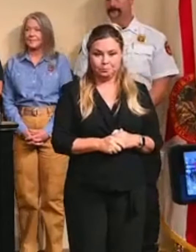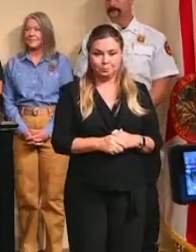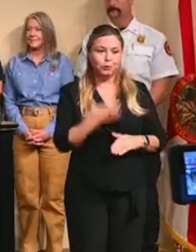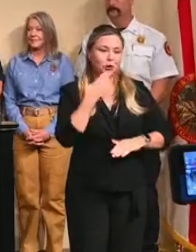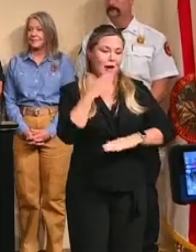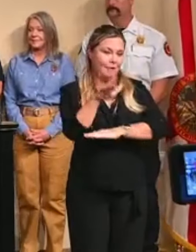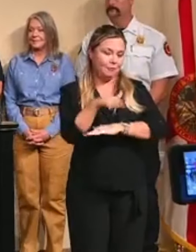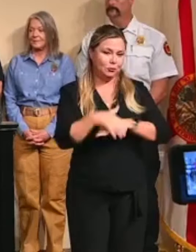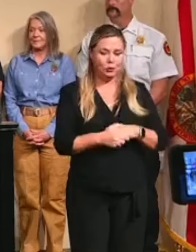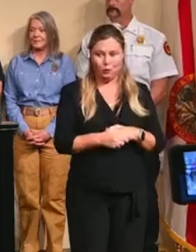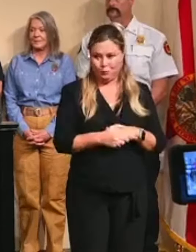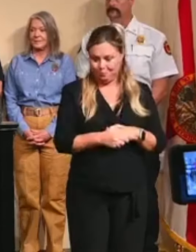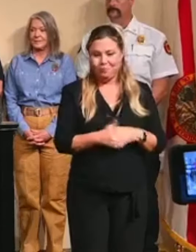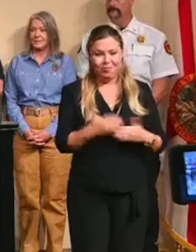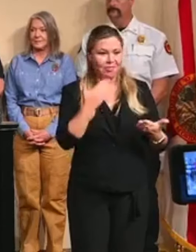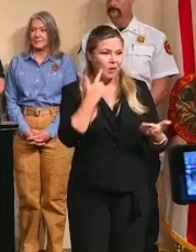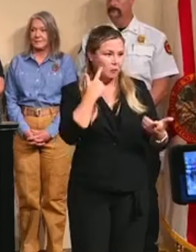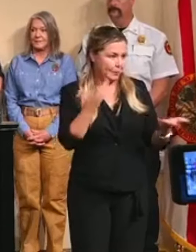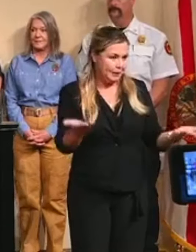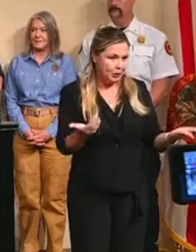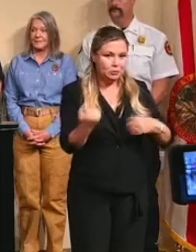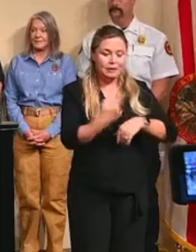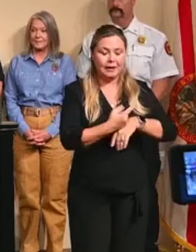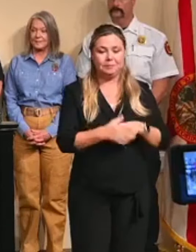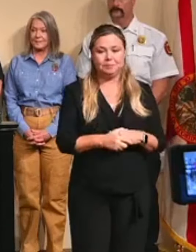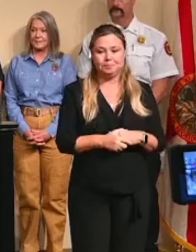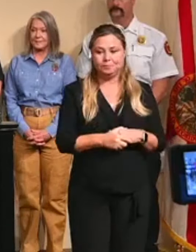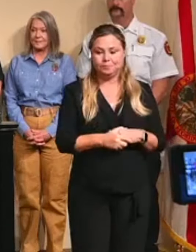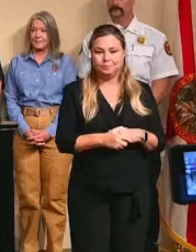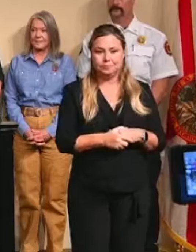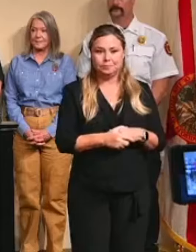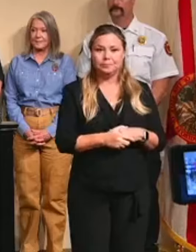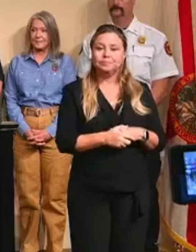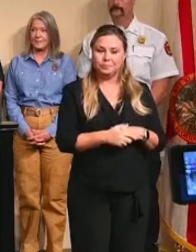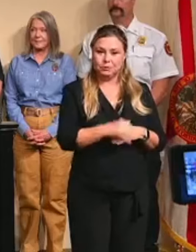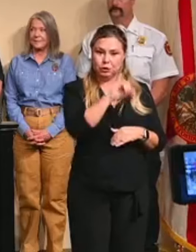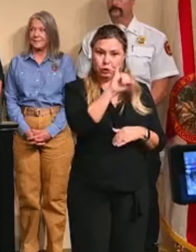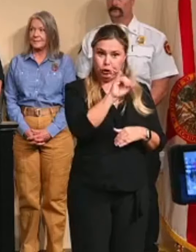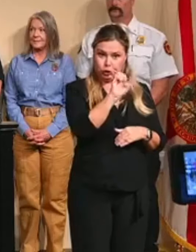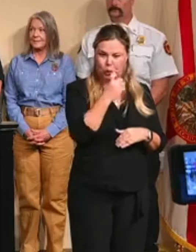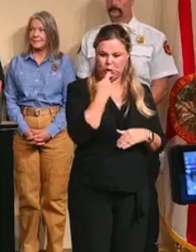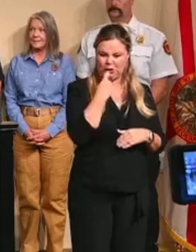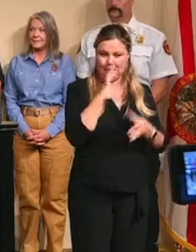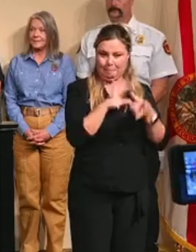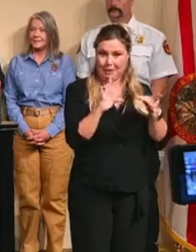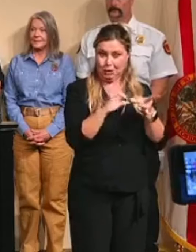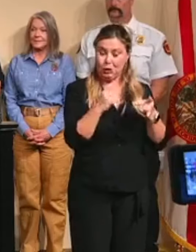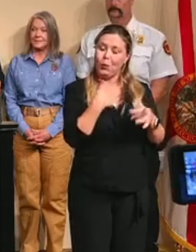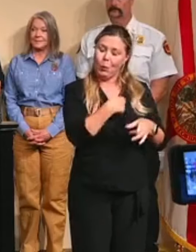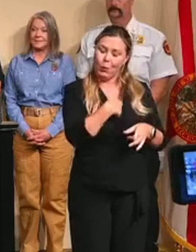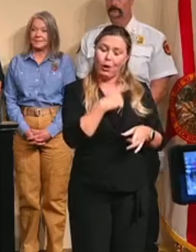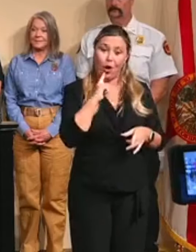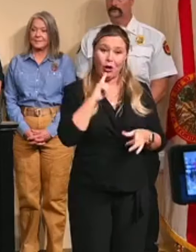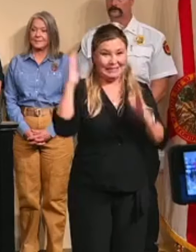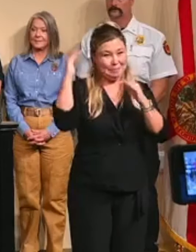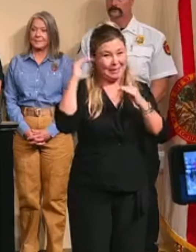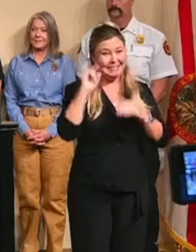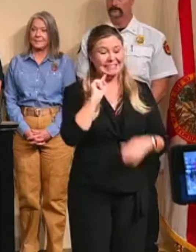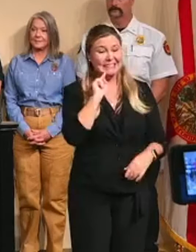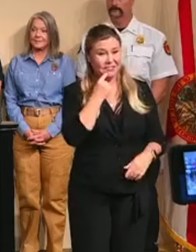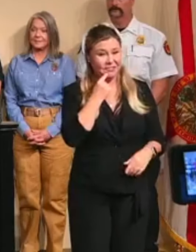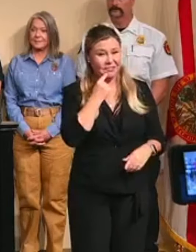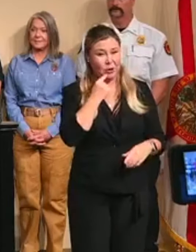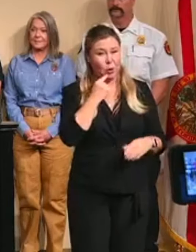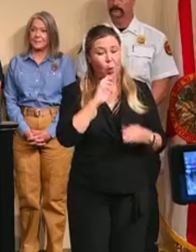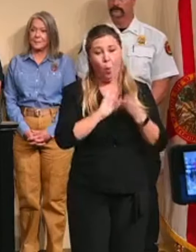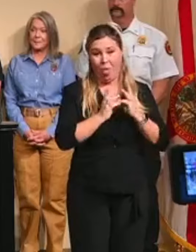Good afternoon, everyone. Thank you for being here today. Just like Joe Giamanco just mentioned, that we're expecting very severe weather